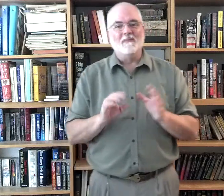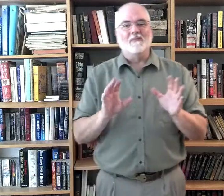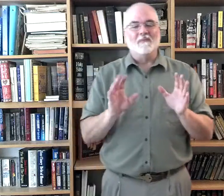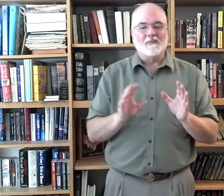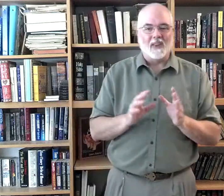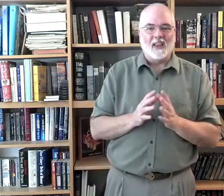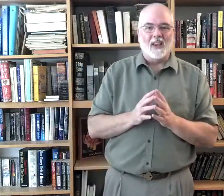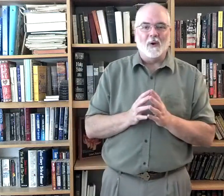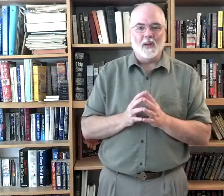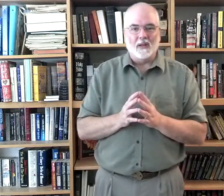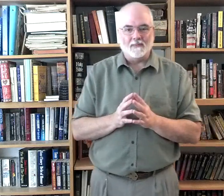Here we go.